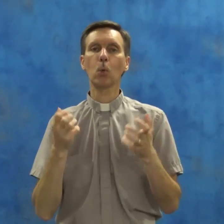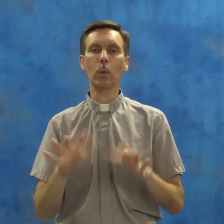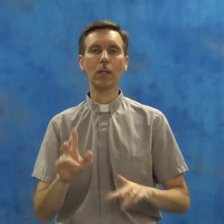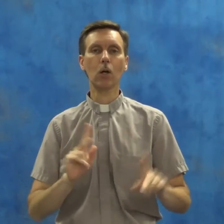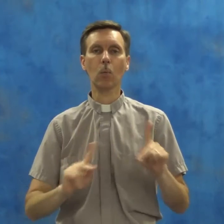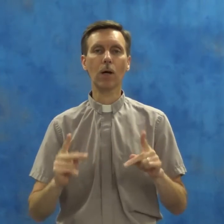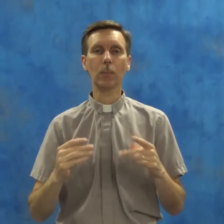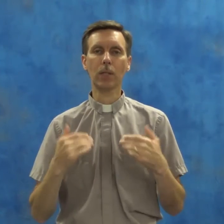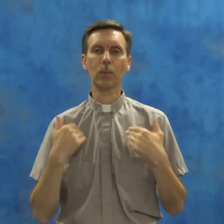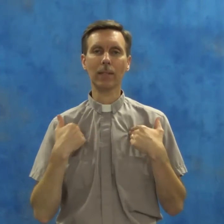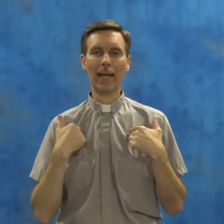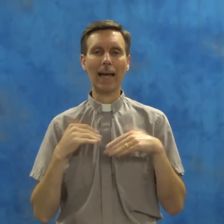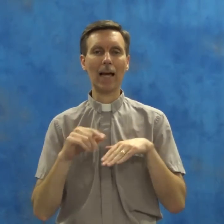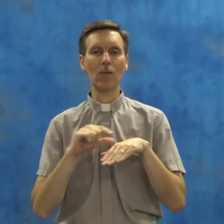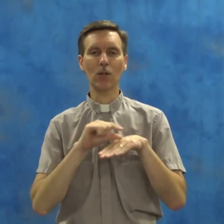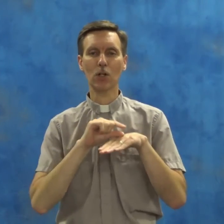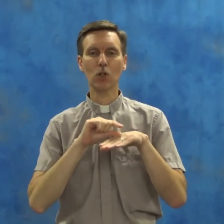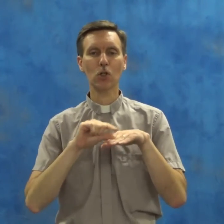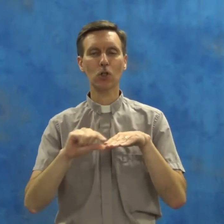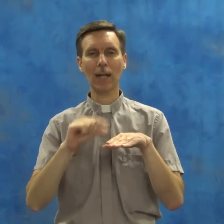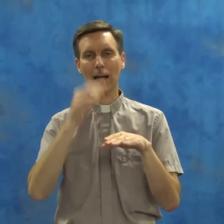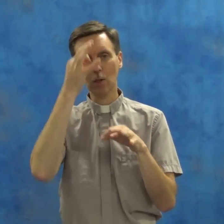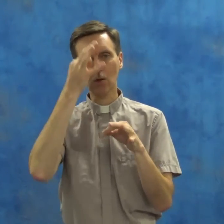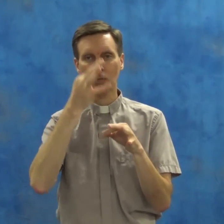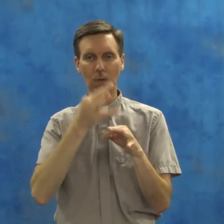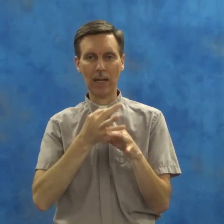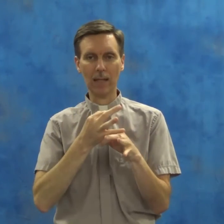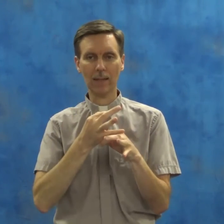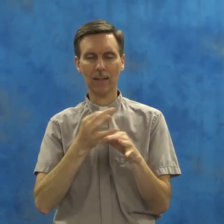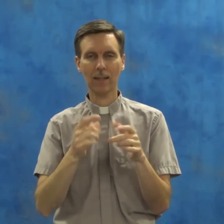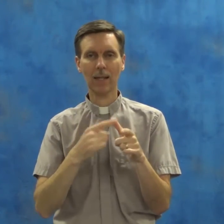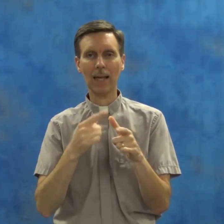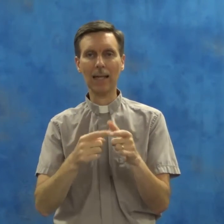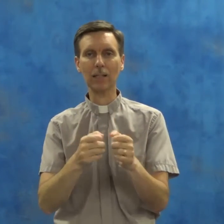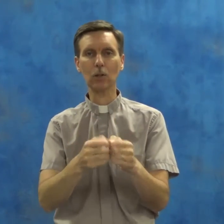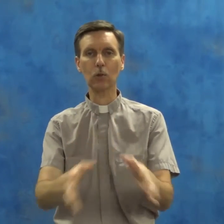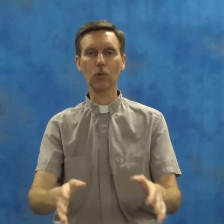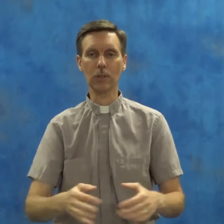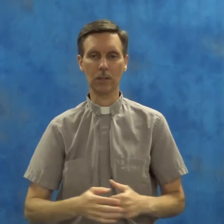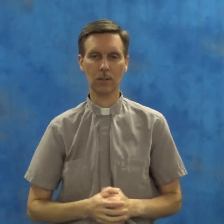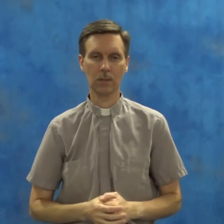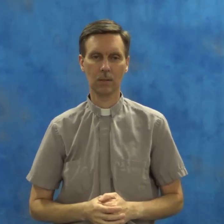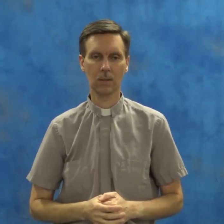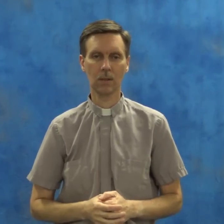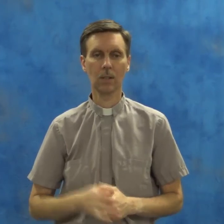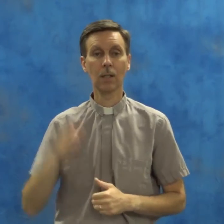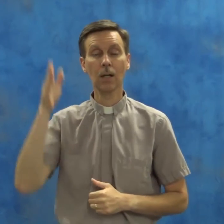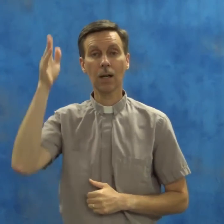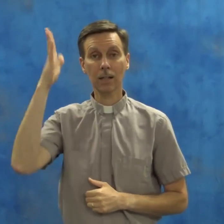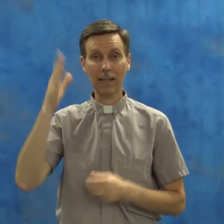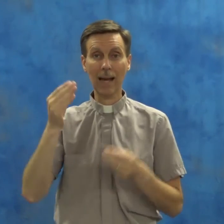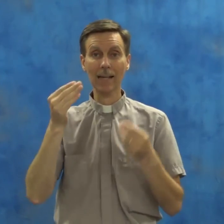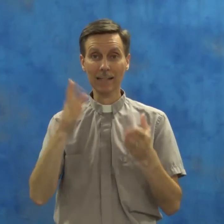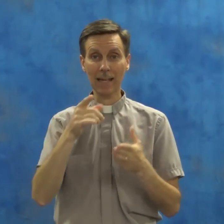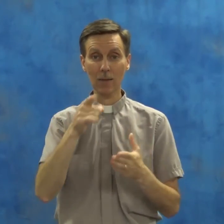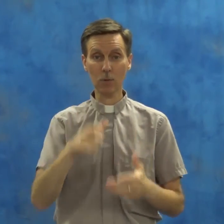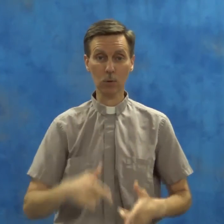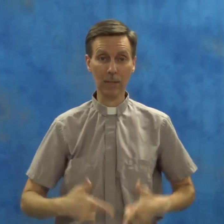We don't want people to have shallow faith and then lose it. God gave you